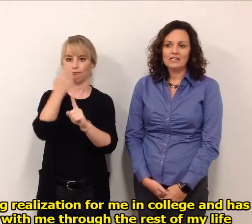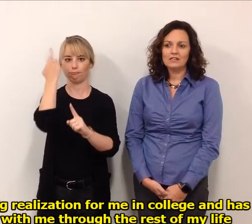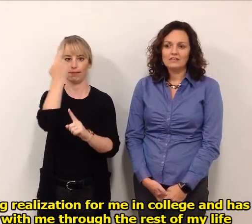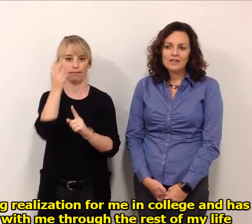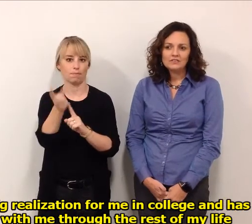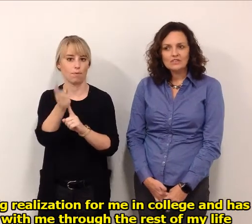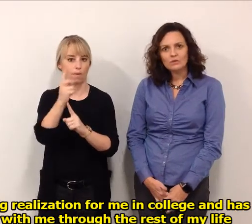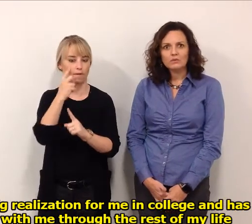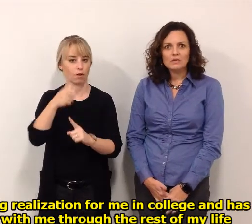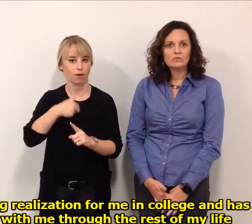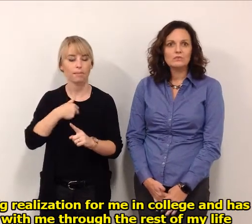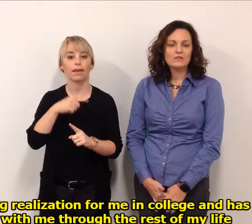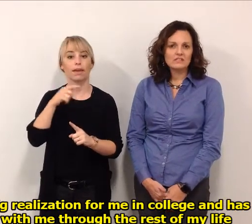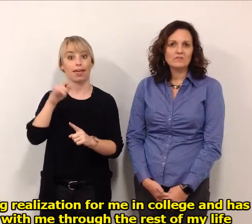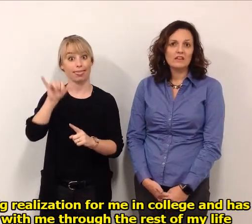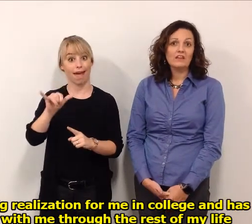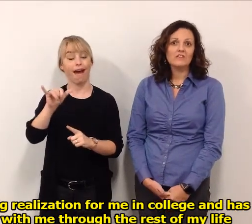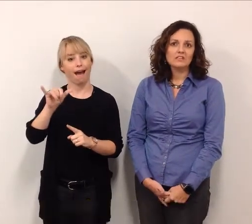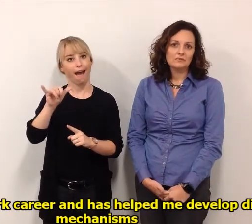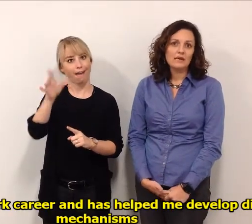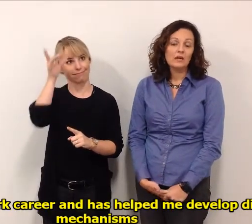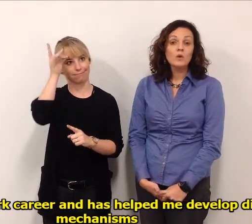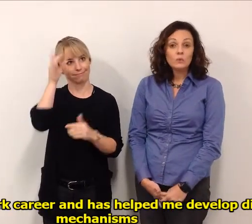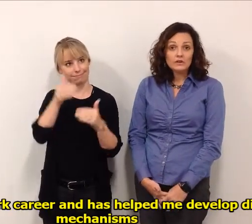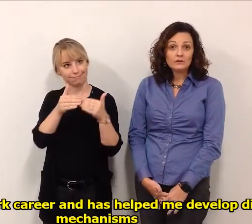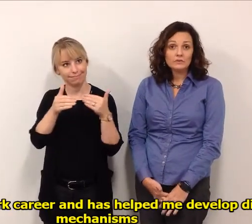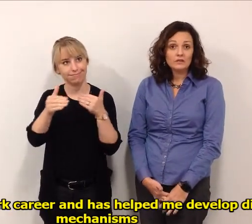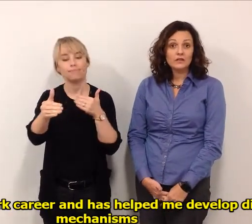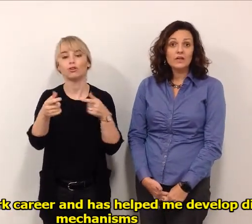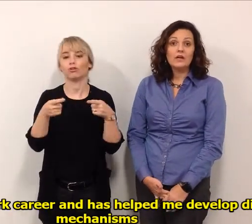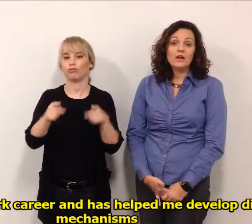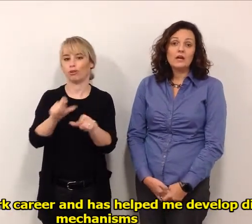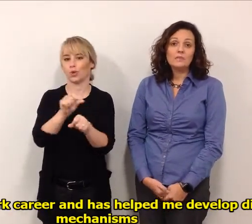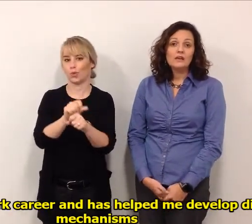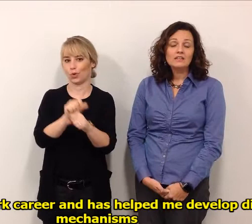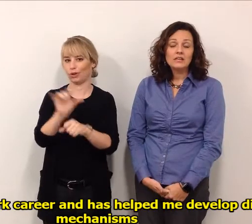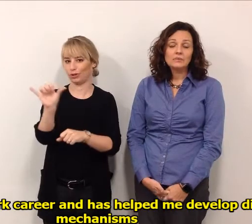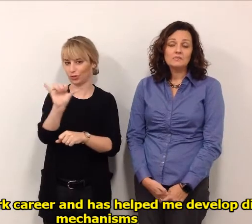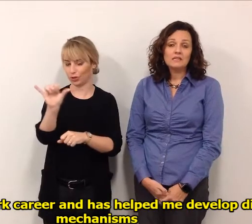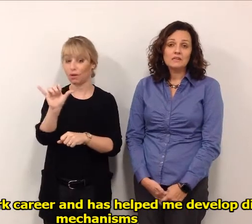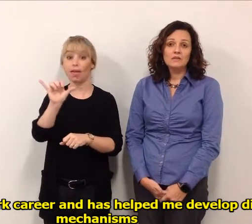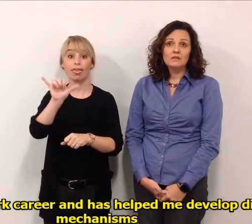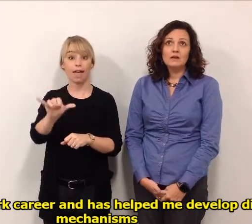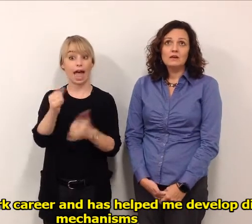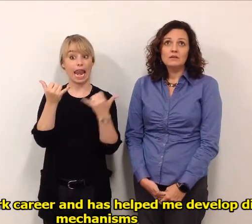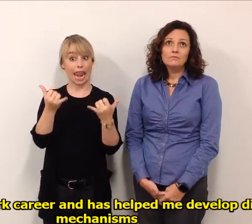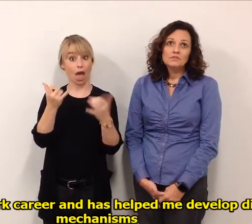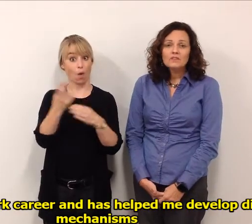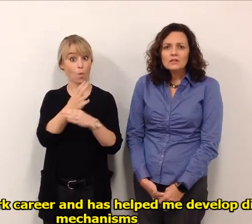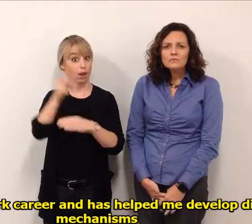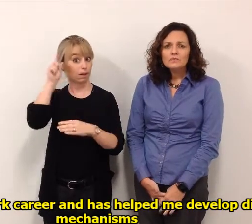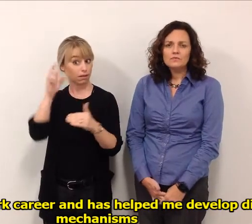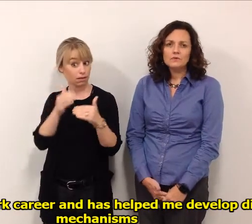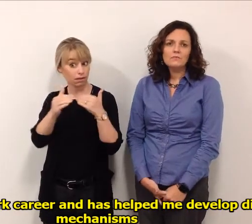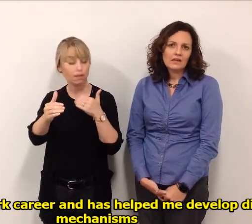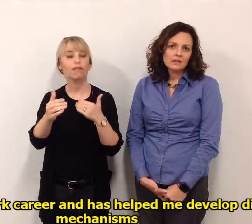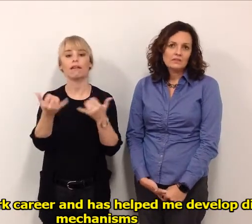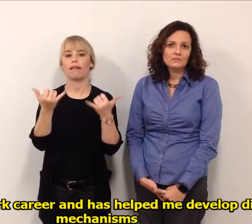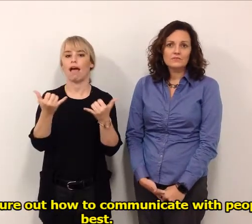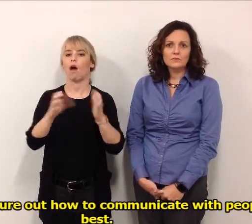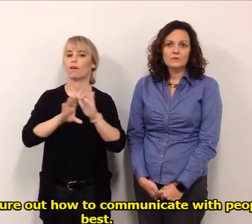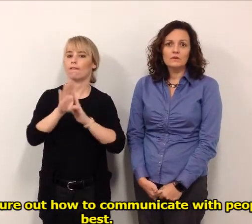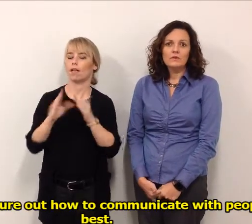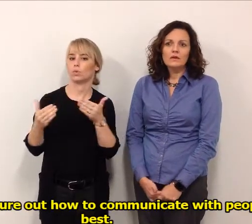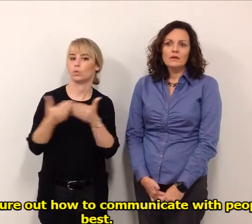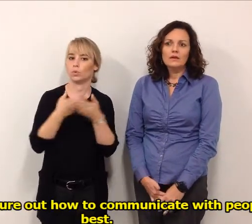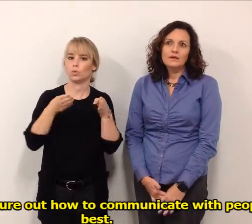college and has kind of stuck with me through the rest of my life and into my work career, and has helped me develop different